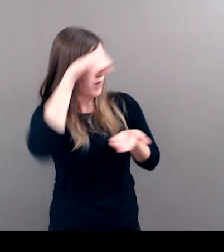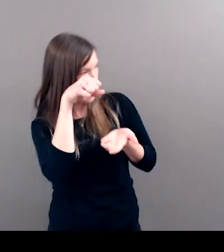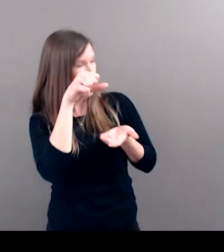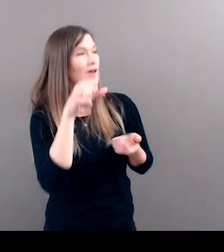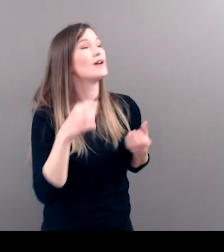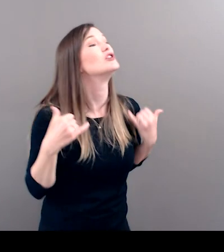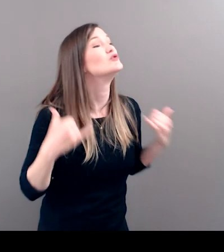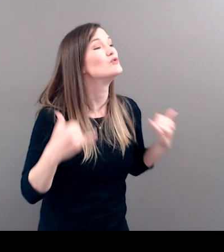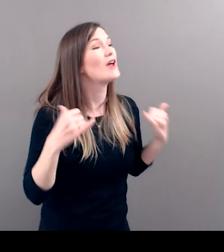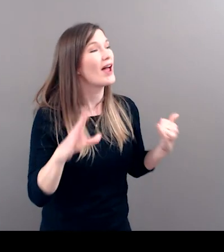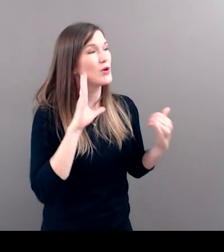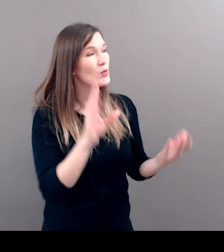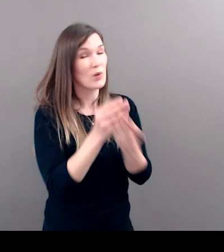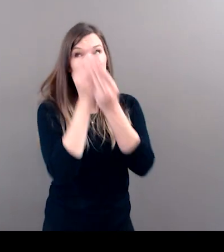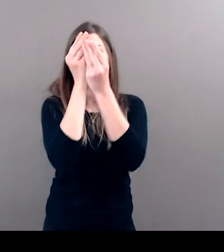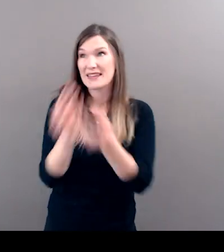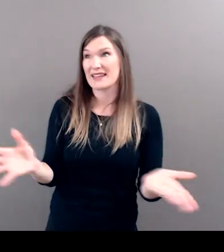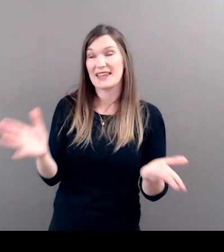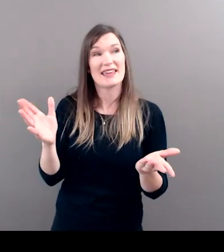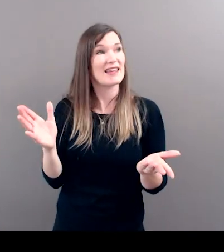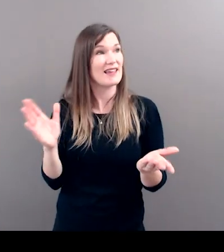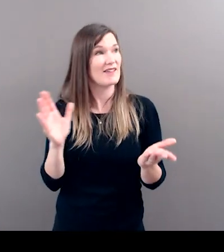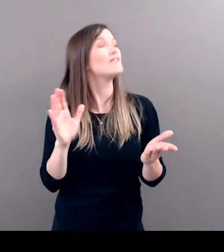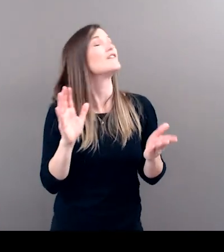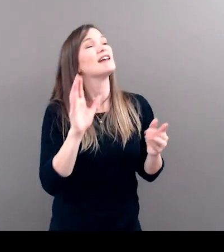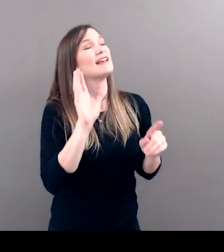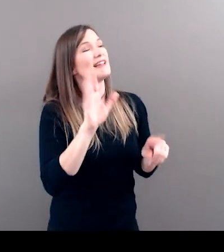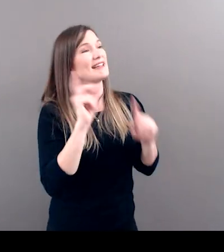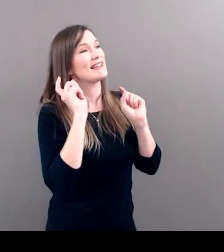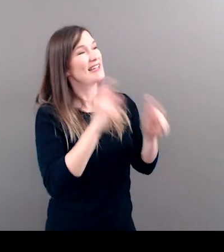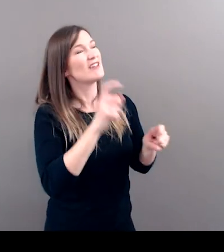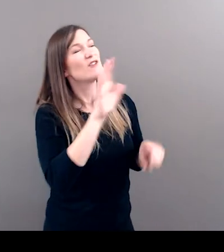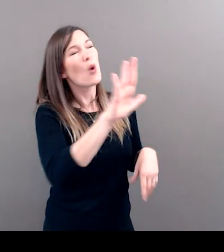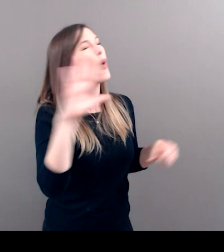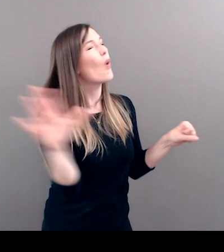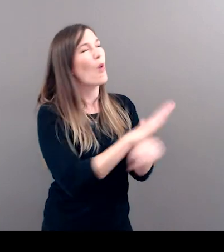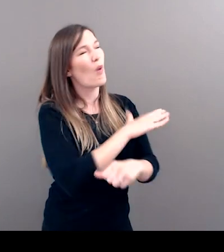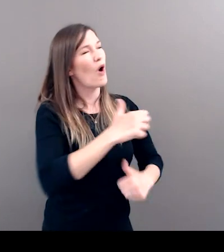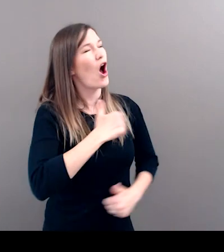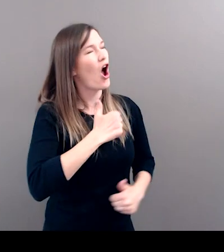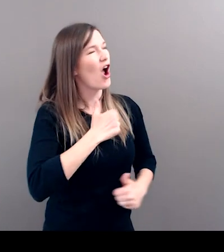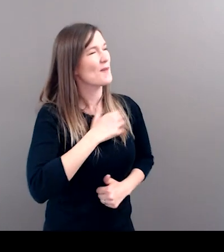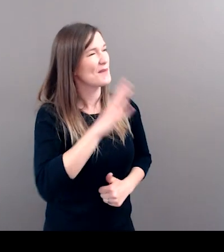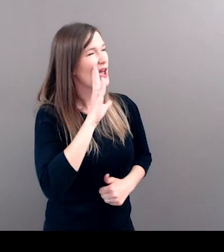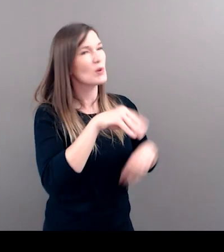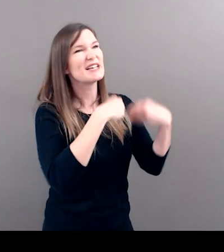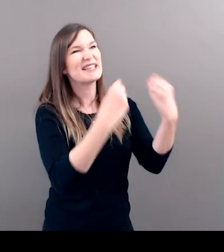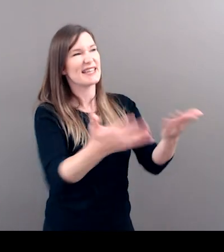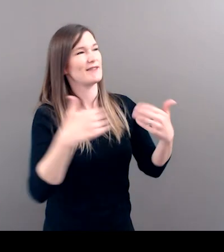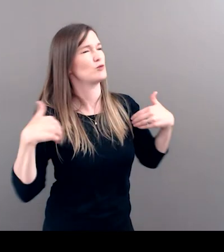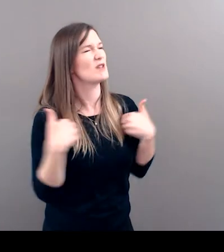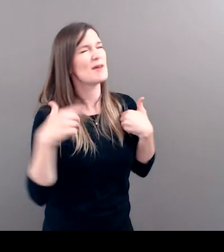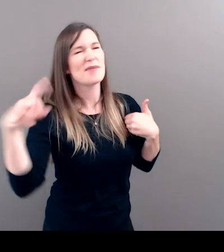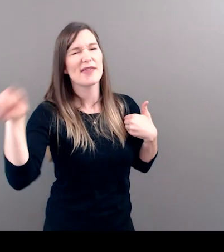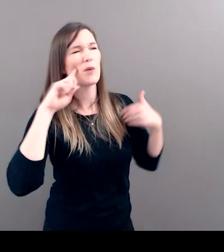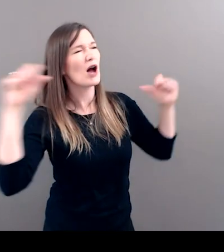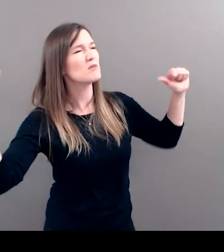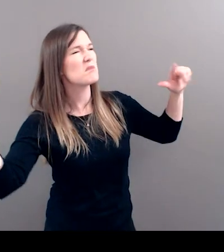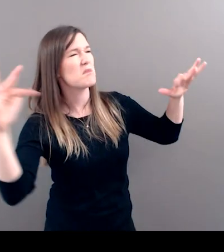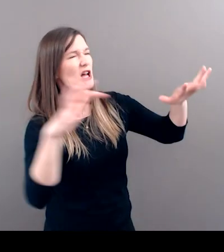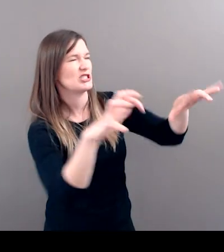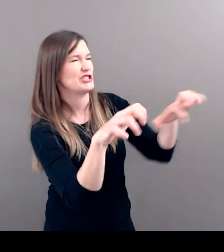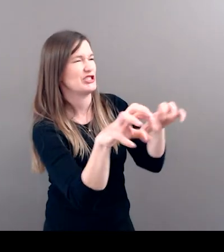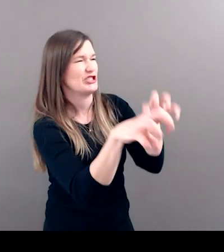carcasses of the whole camp of the Philistines, your whole army, to the birds of the air and the wild beasts, and all the earth may know that God, there